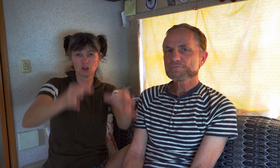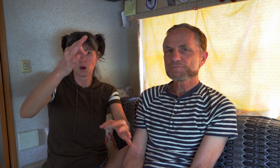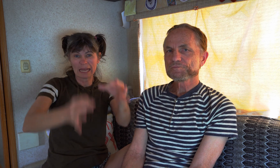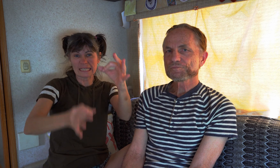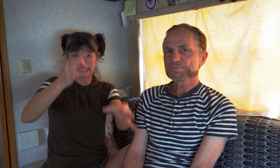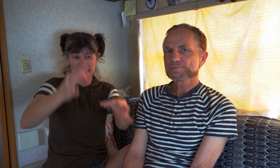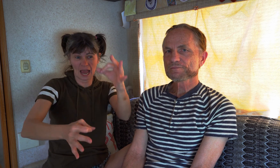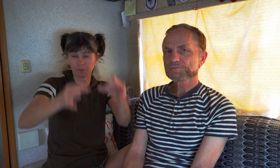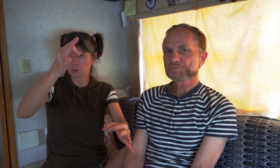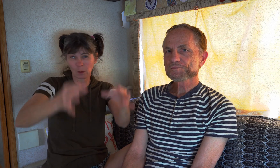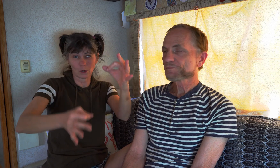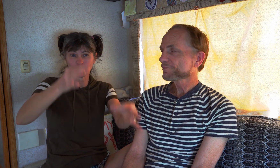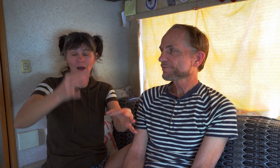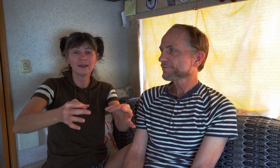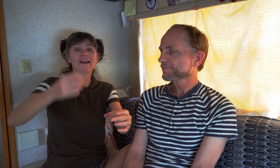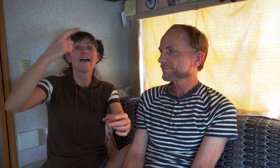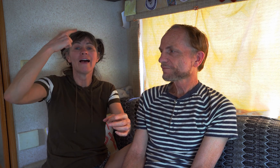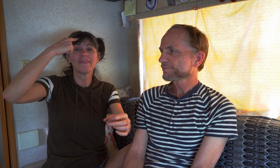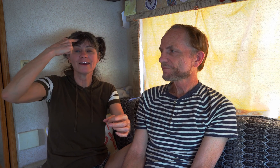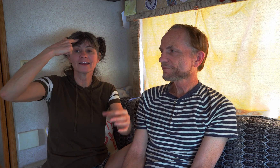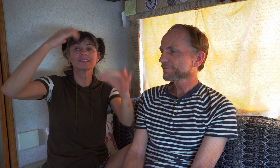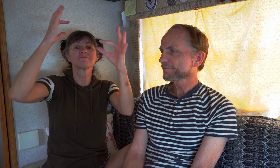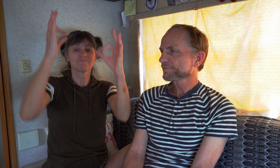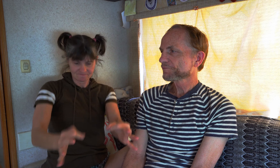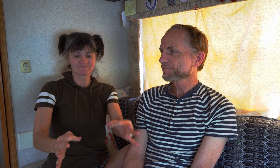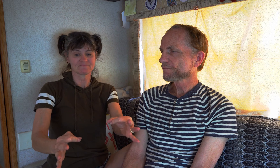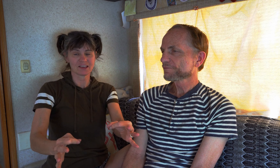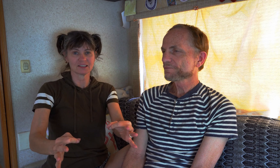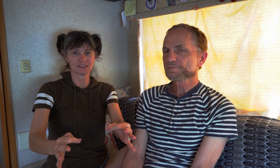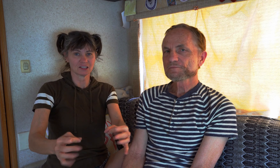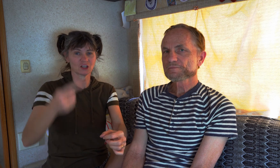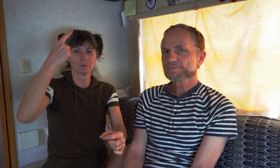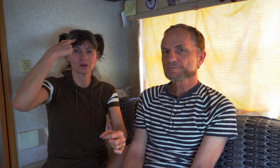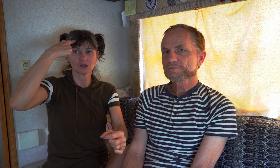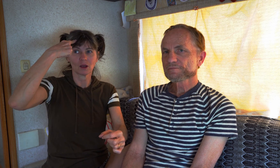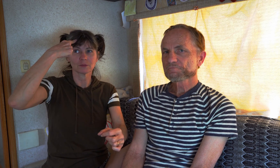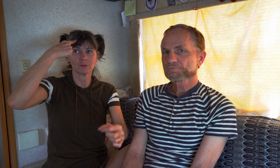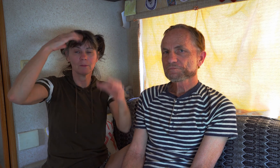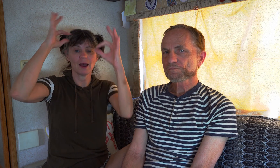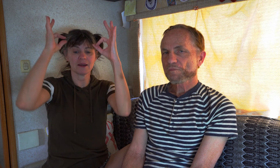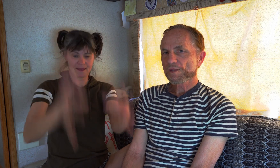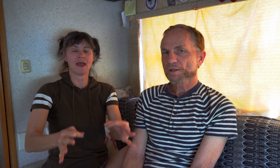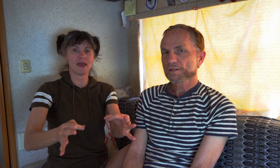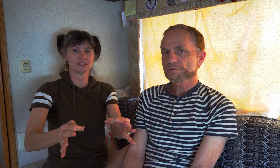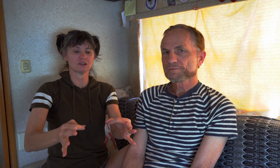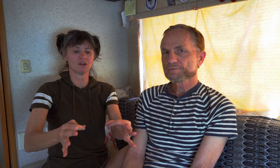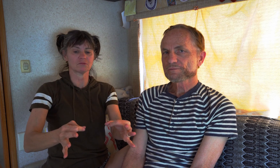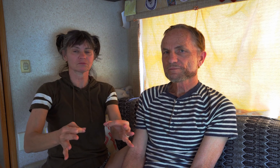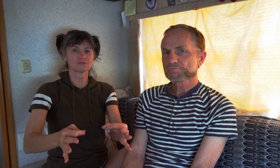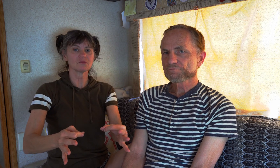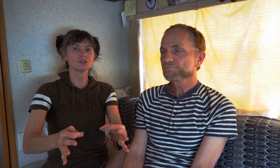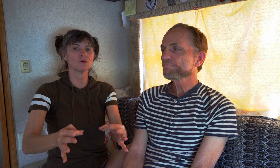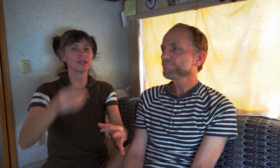if you're trying to decide between which one, and this is a decision. So it comes from the mind, and it's